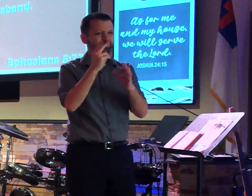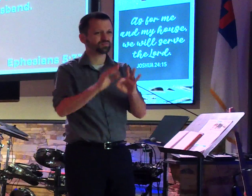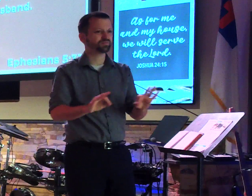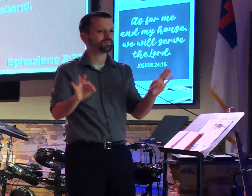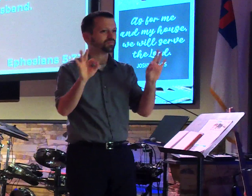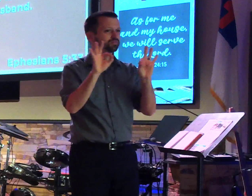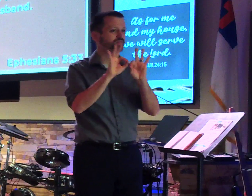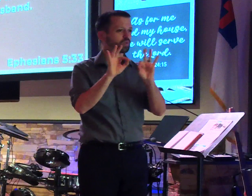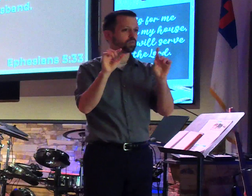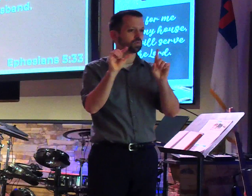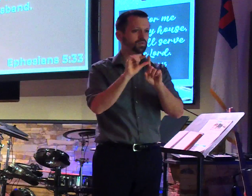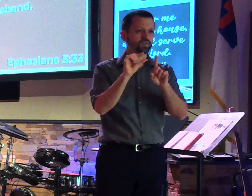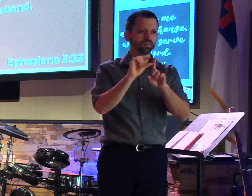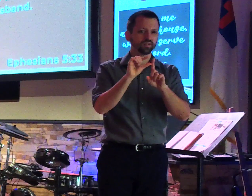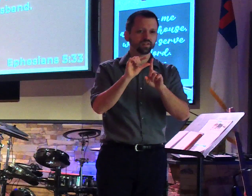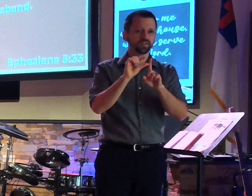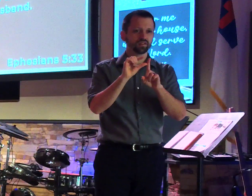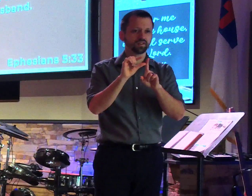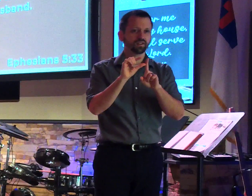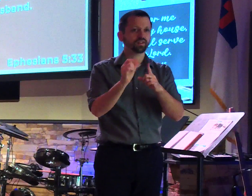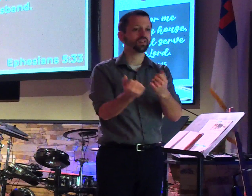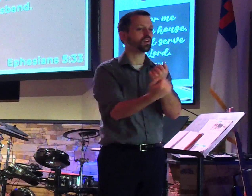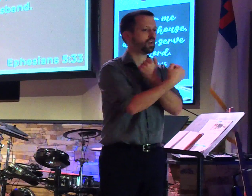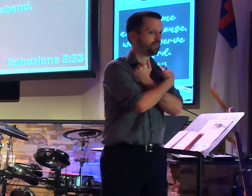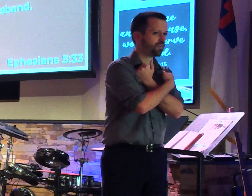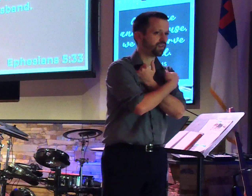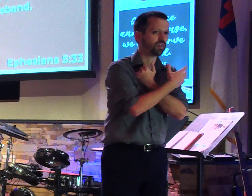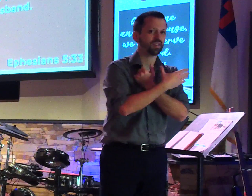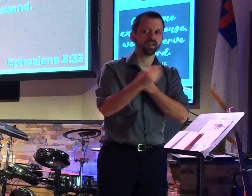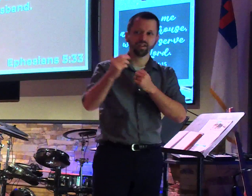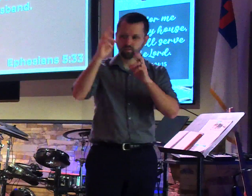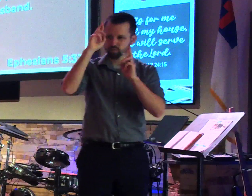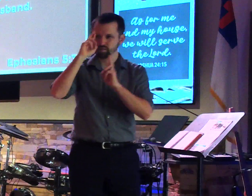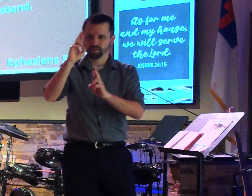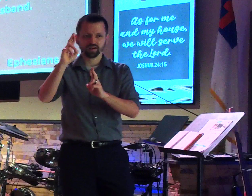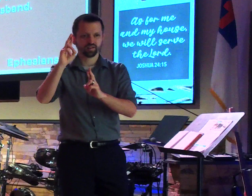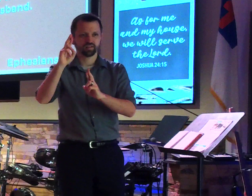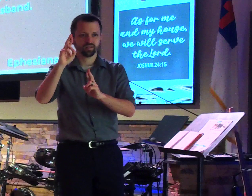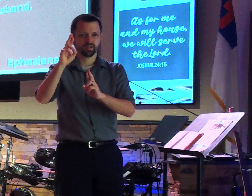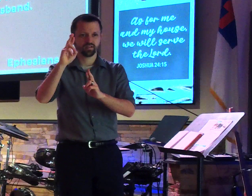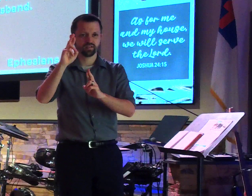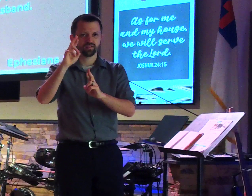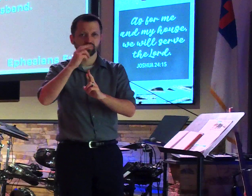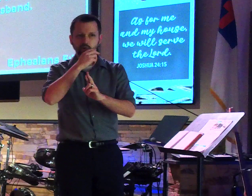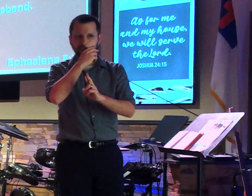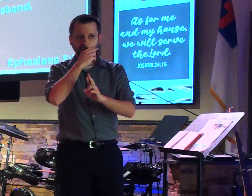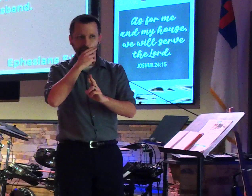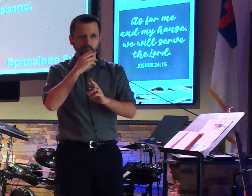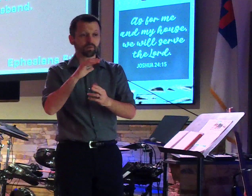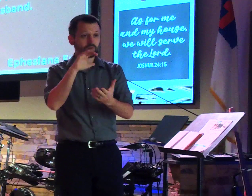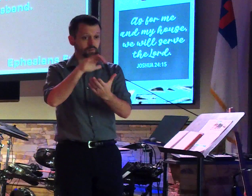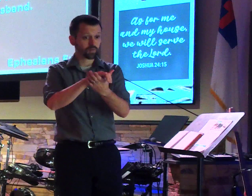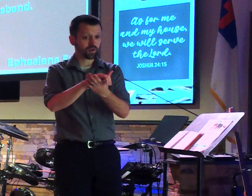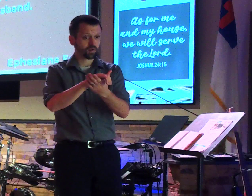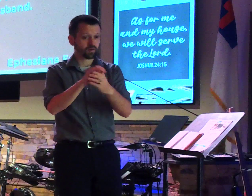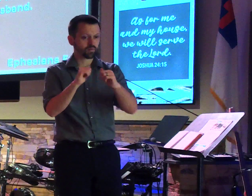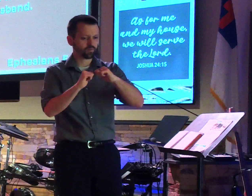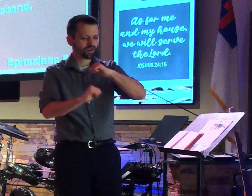verse? What are they? Love and respect. That's what a marriage is built